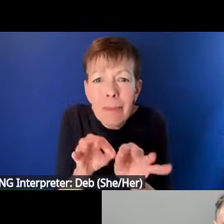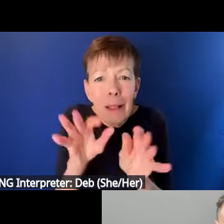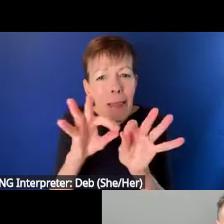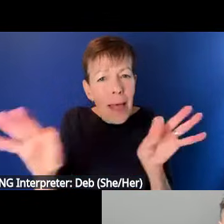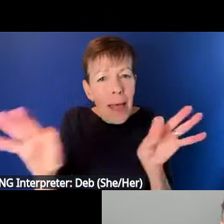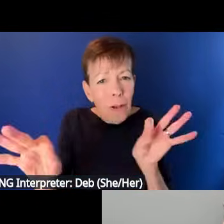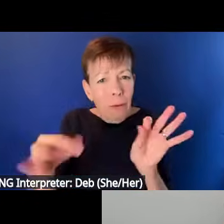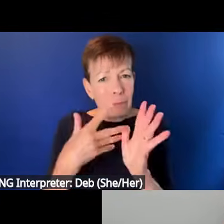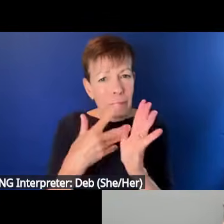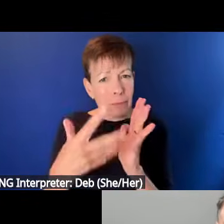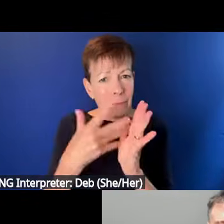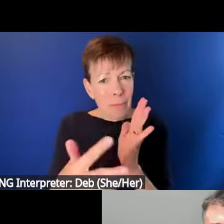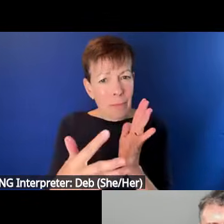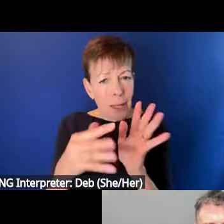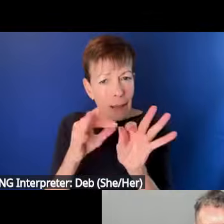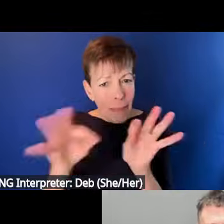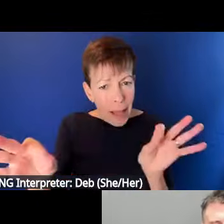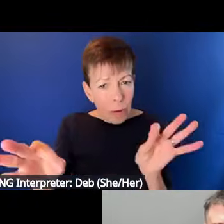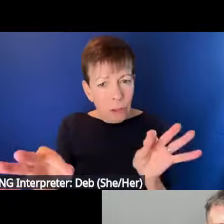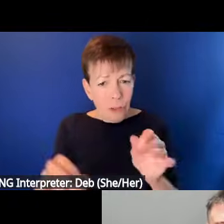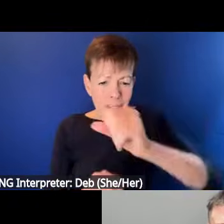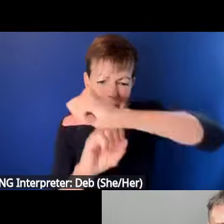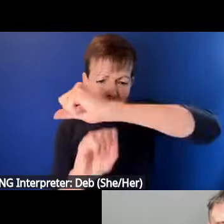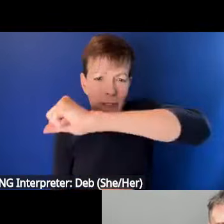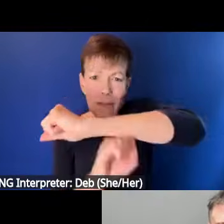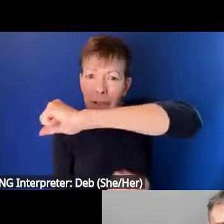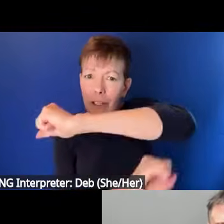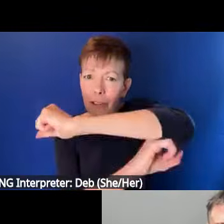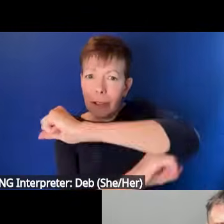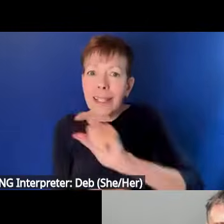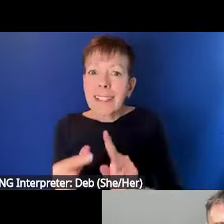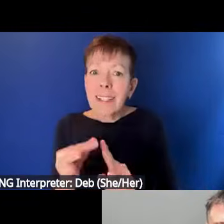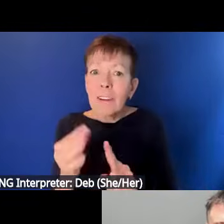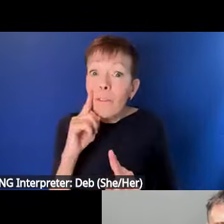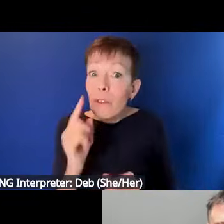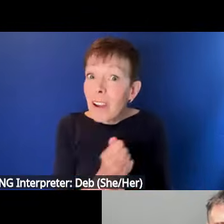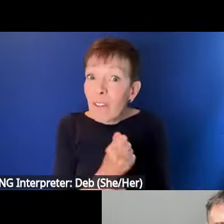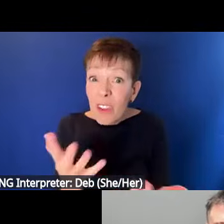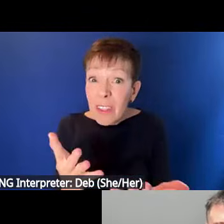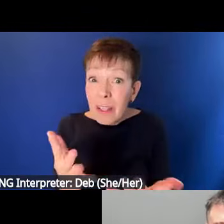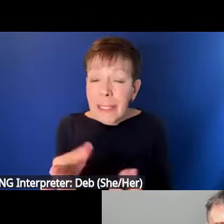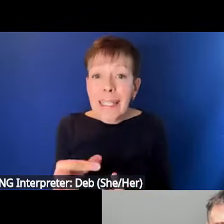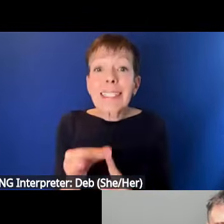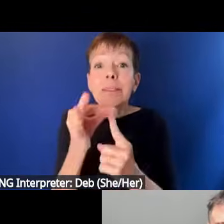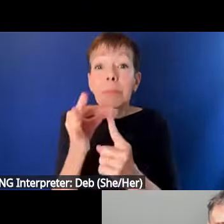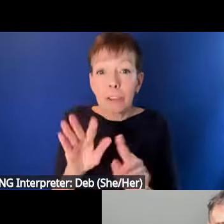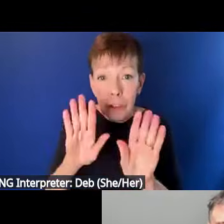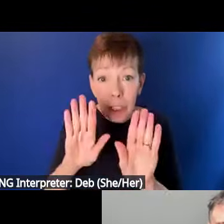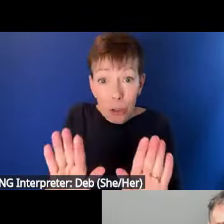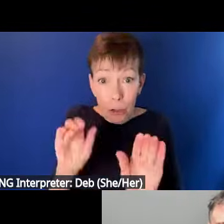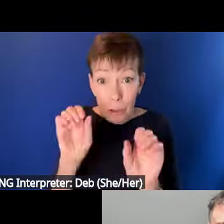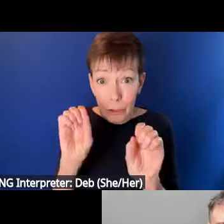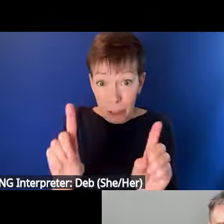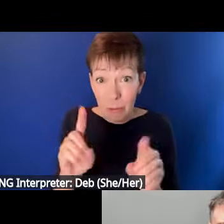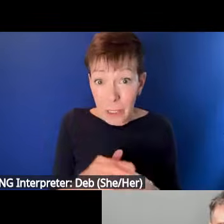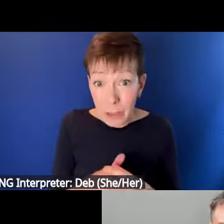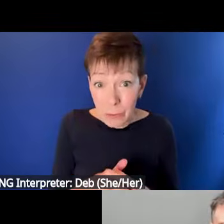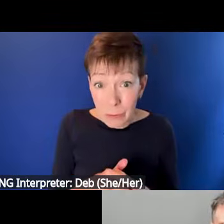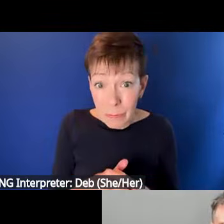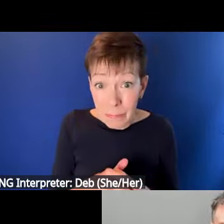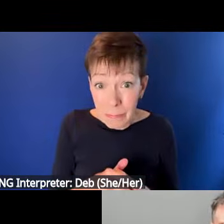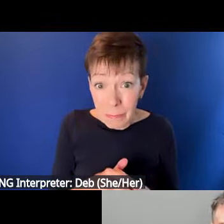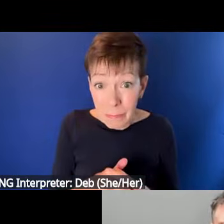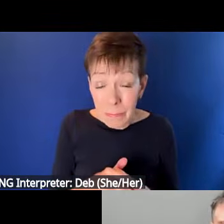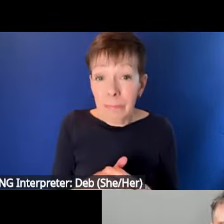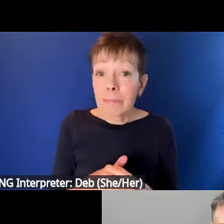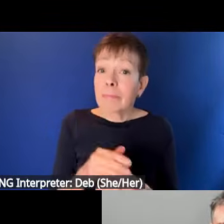of everything, especially her education. Now, this is so important, in fact, that we